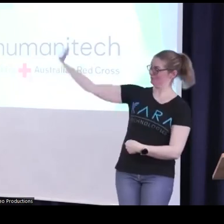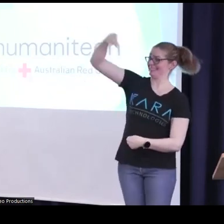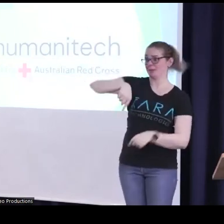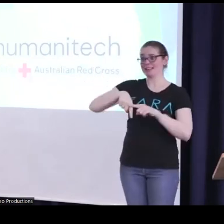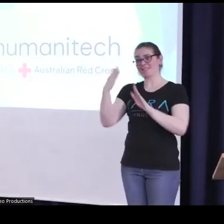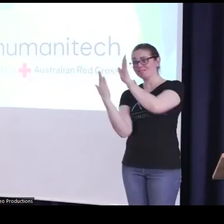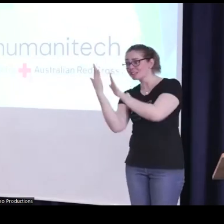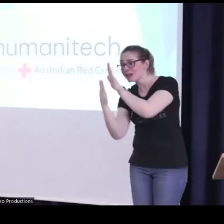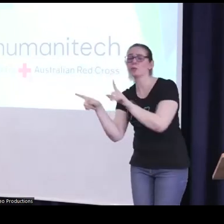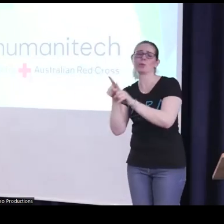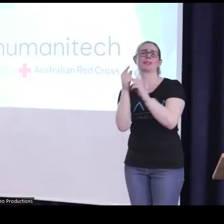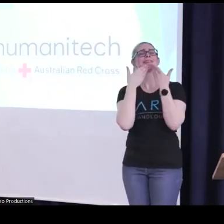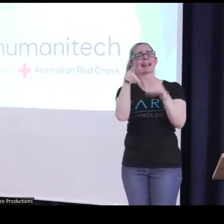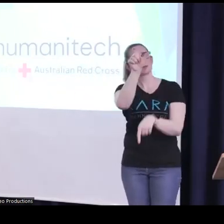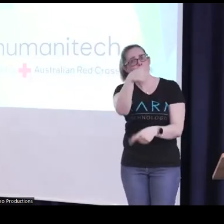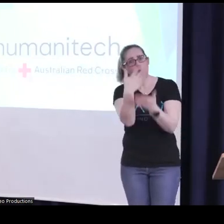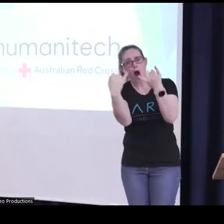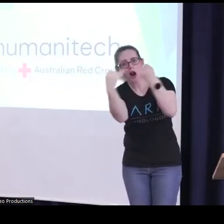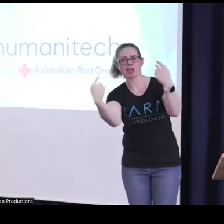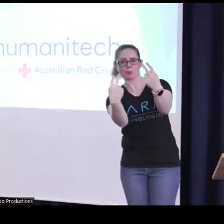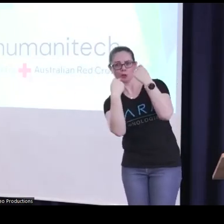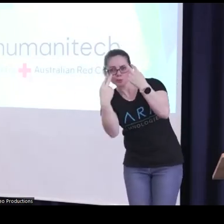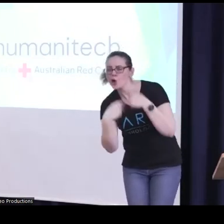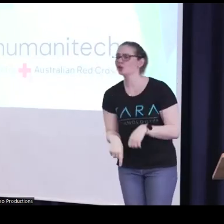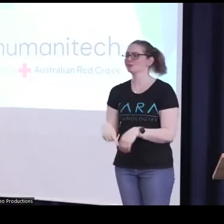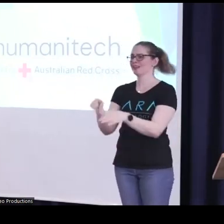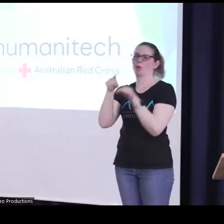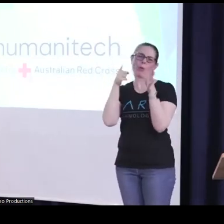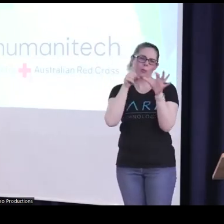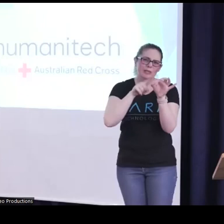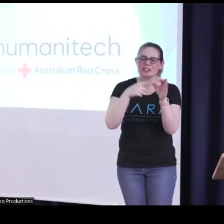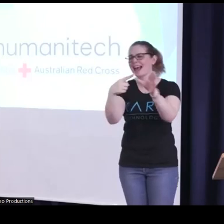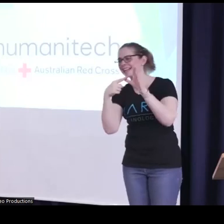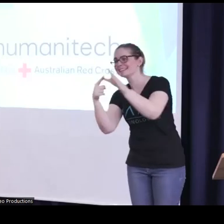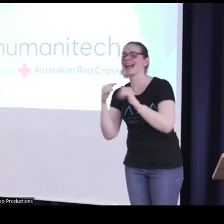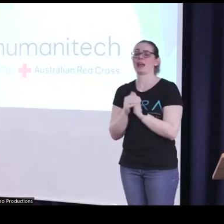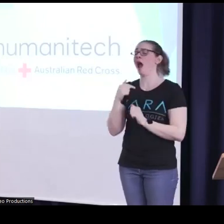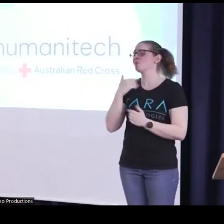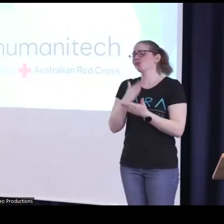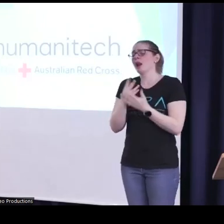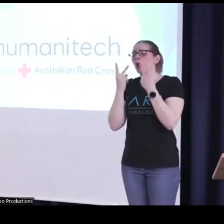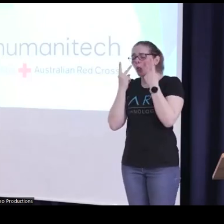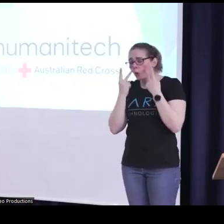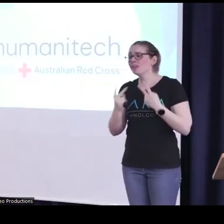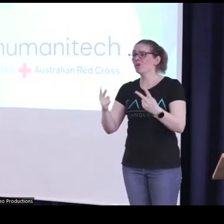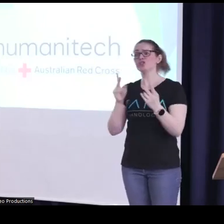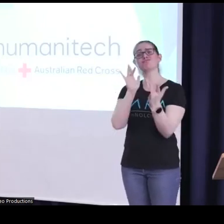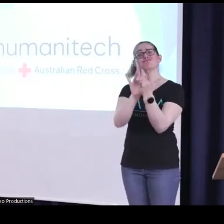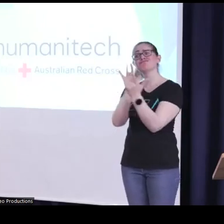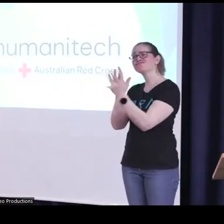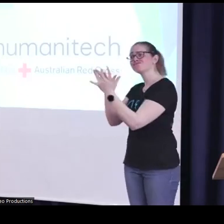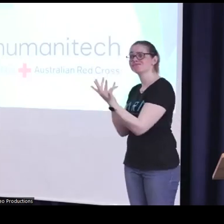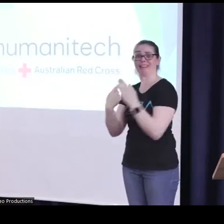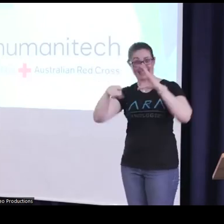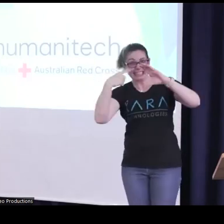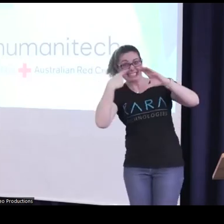I also wanted to thank everyone for coming in here face-to-face and online to watch the session today. Thanks for all your questions. And I